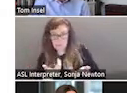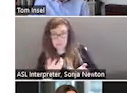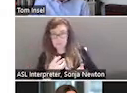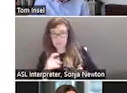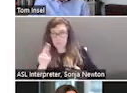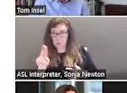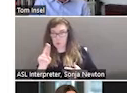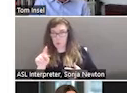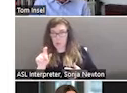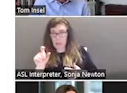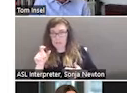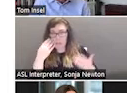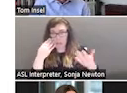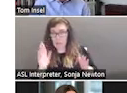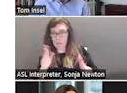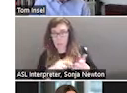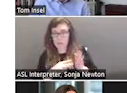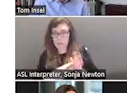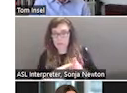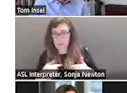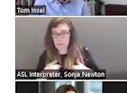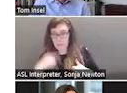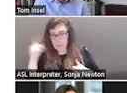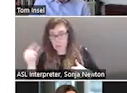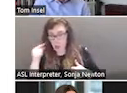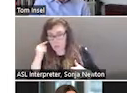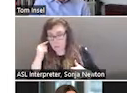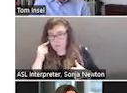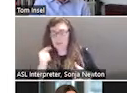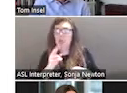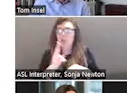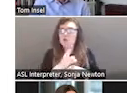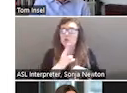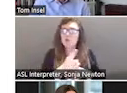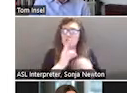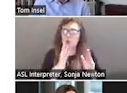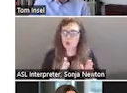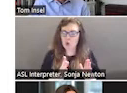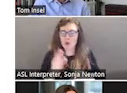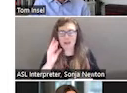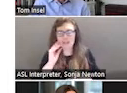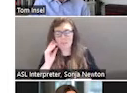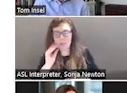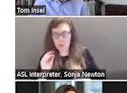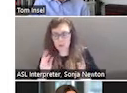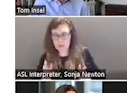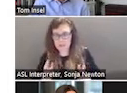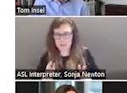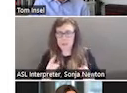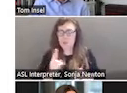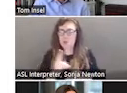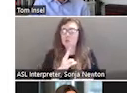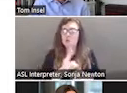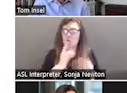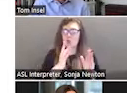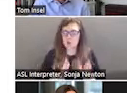in government, we never used that term. User experience. It's starting with consumers. It's starting with